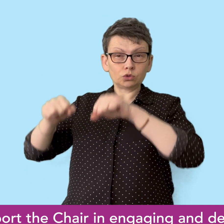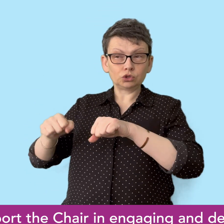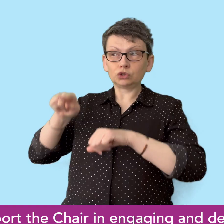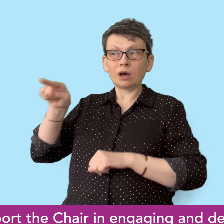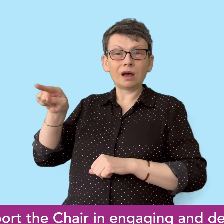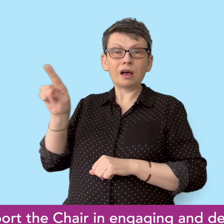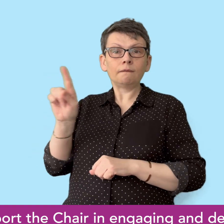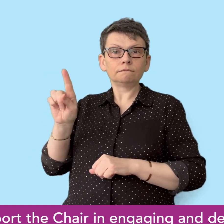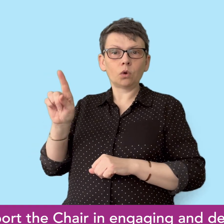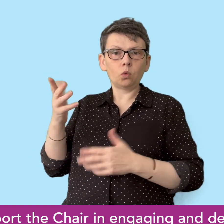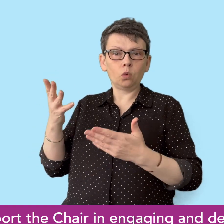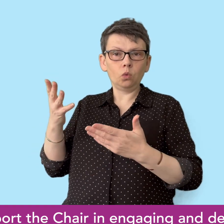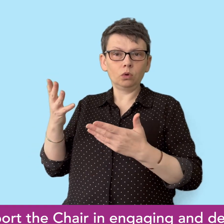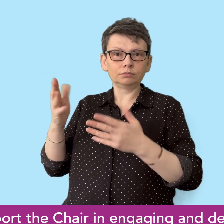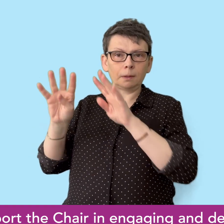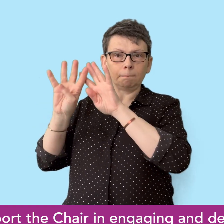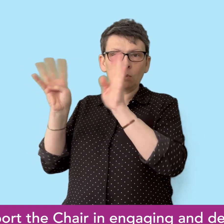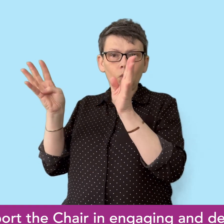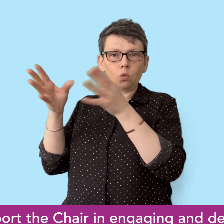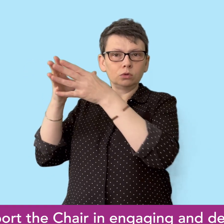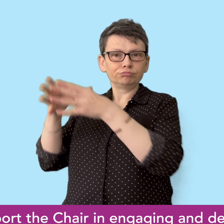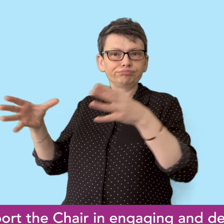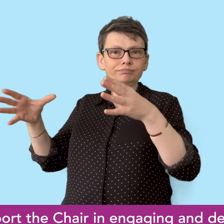Support the chair in engaging and developing trustees.